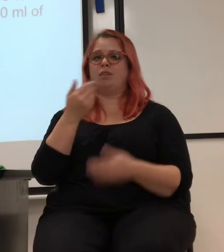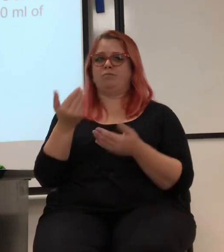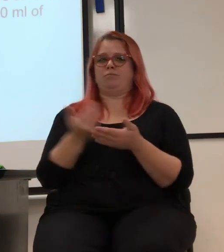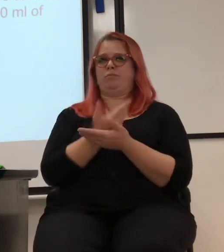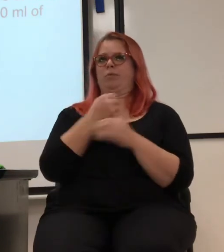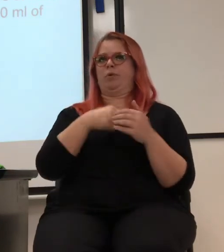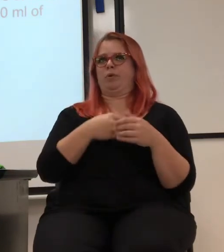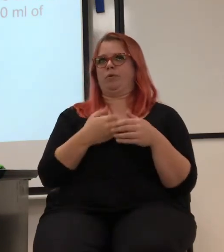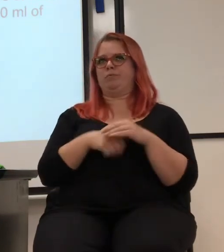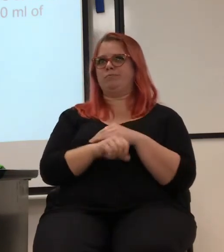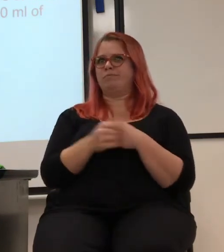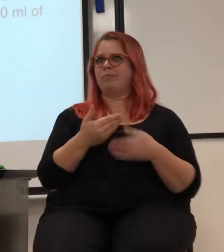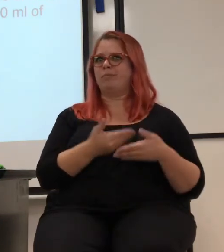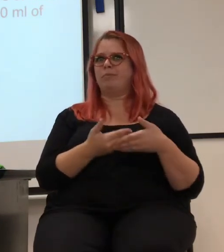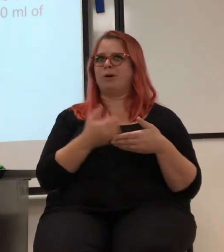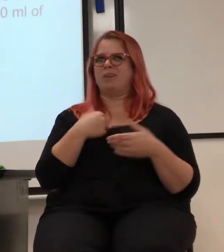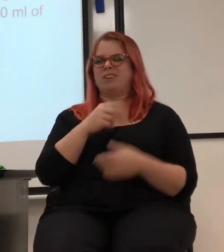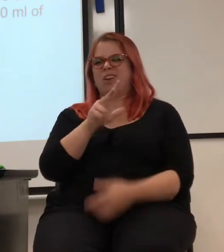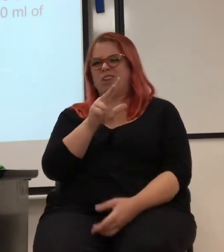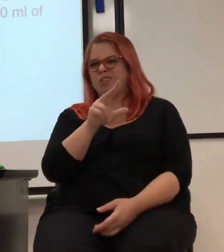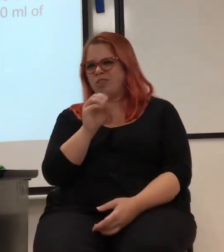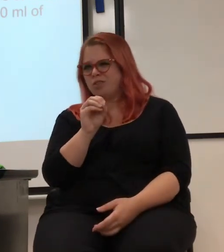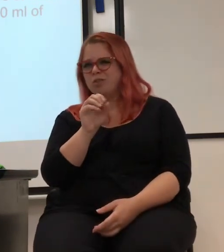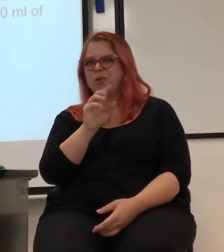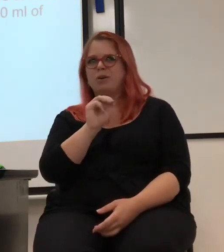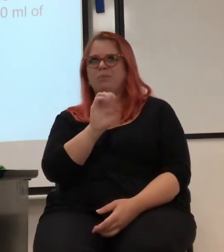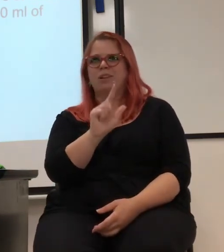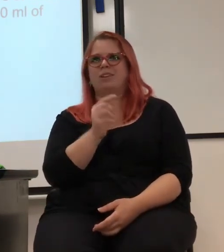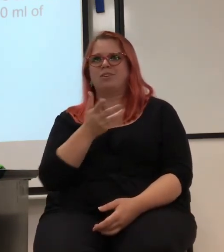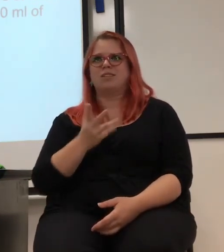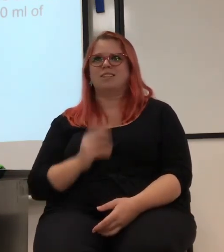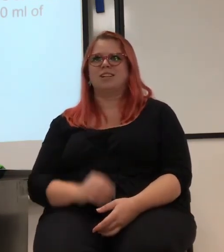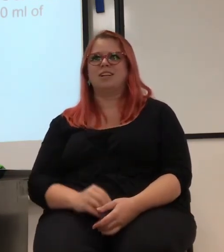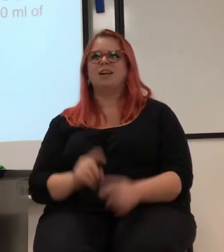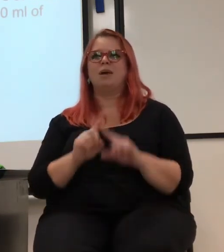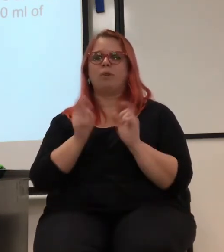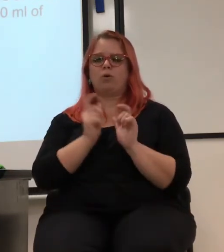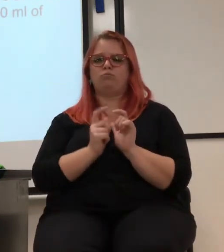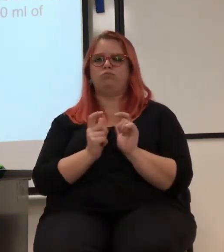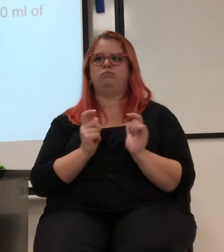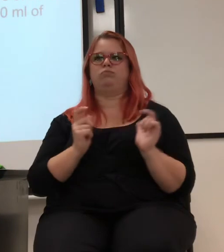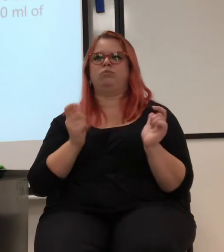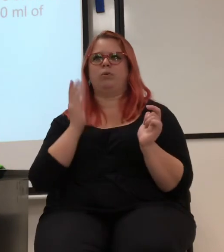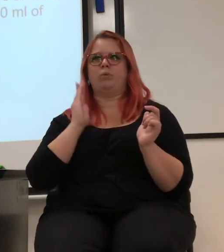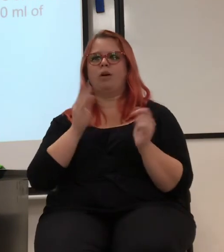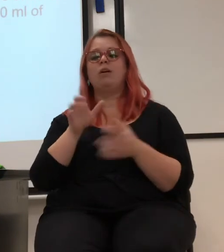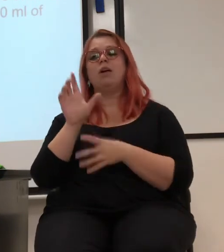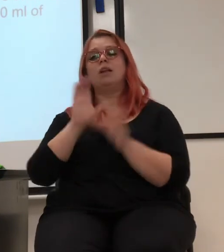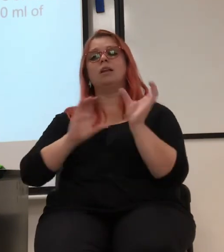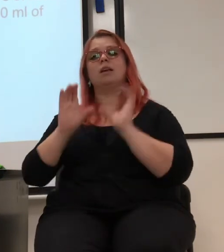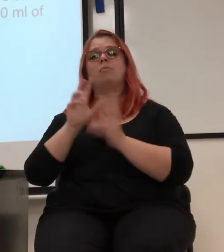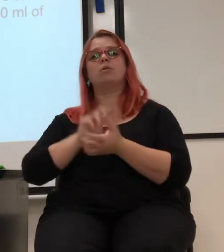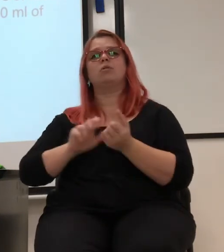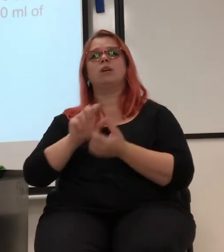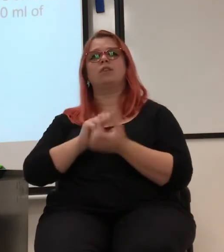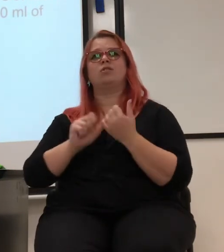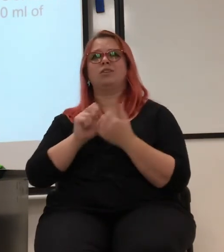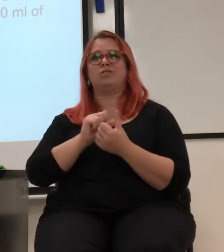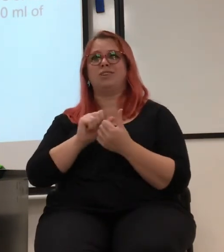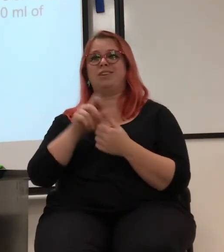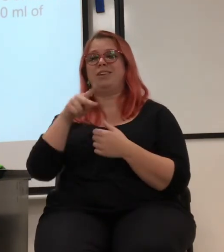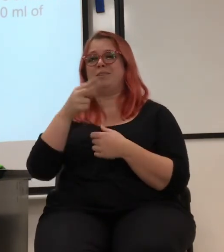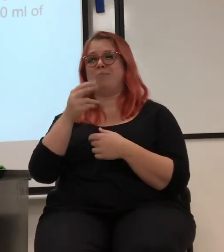so over time it gets bigger. The chemical digestion that's accomplished is very effective. Again, if you get down to a pH of like